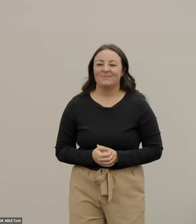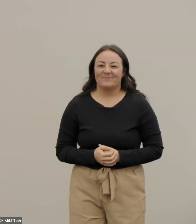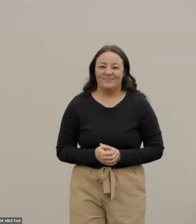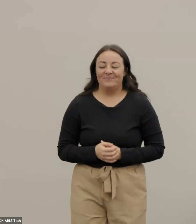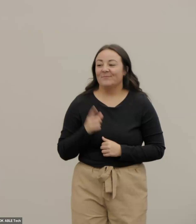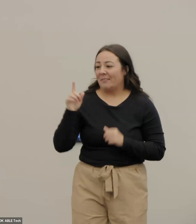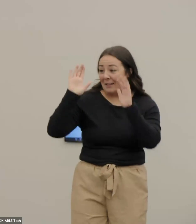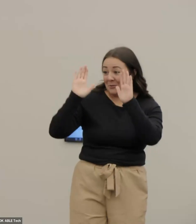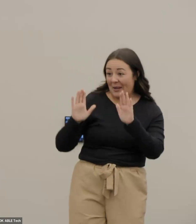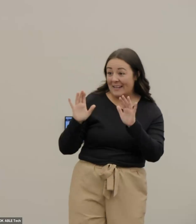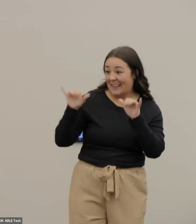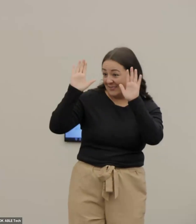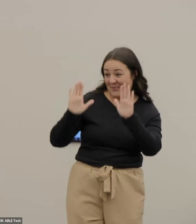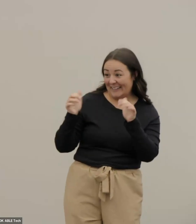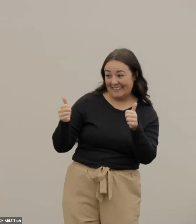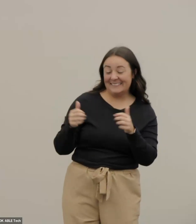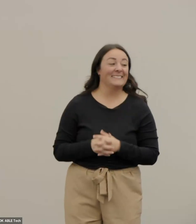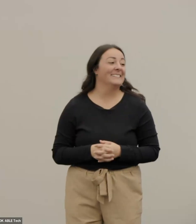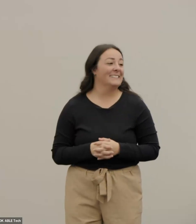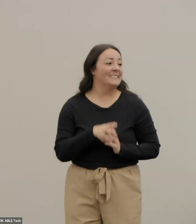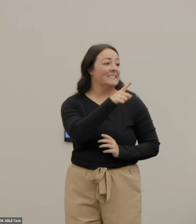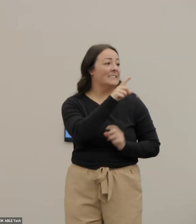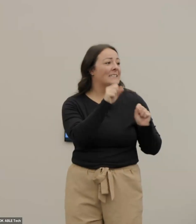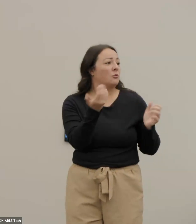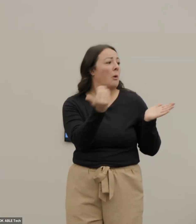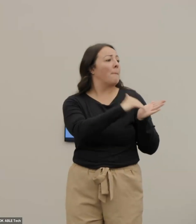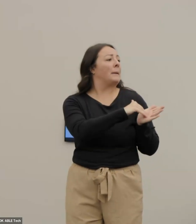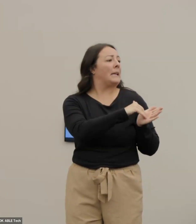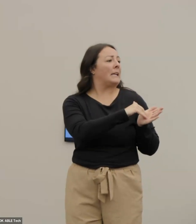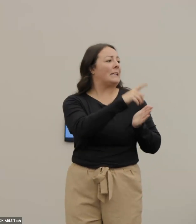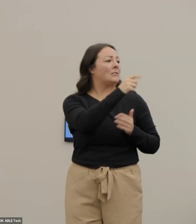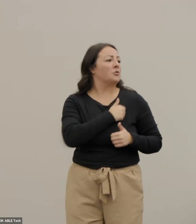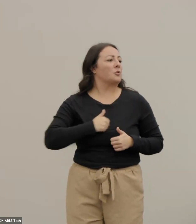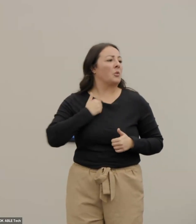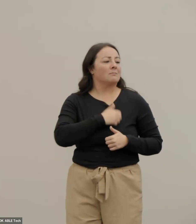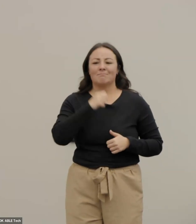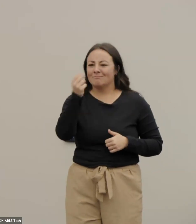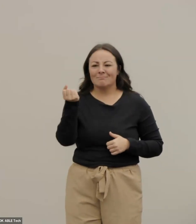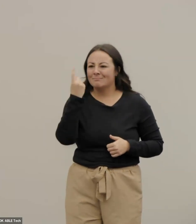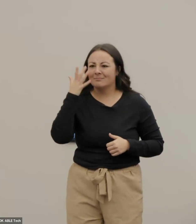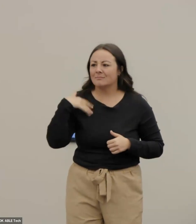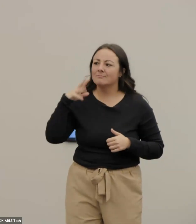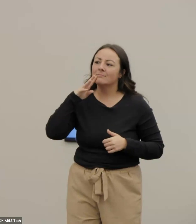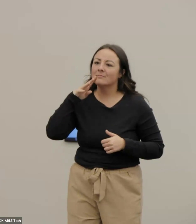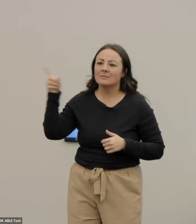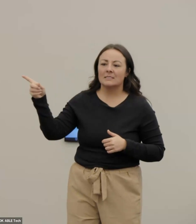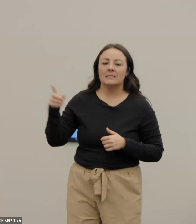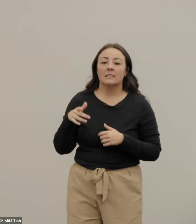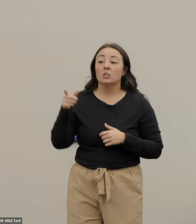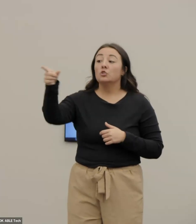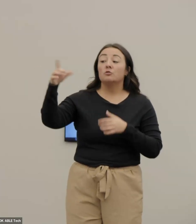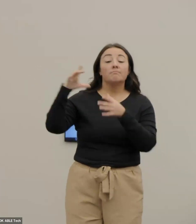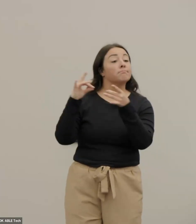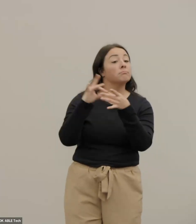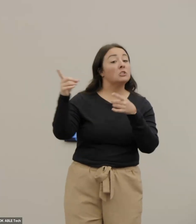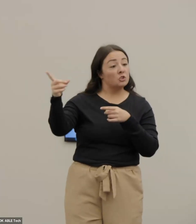No, that's fantastic. Oh, I'm so sorry. She said that